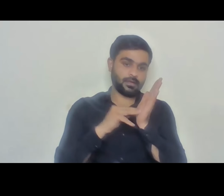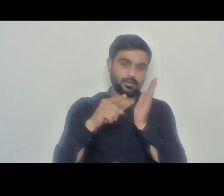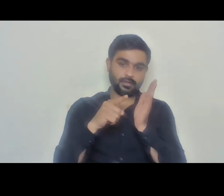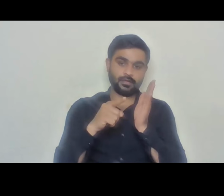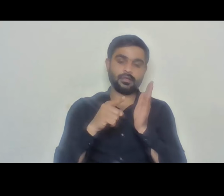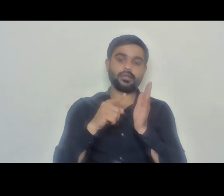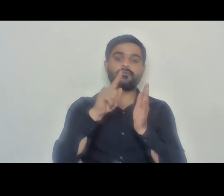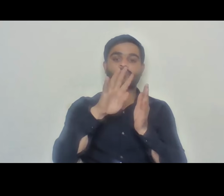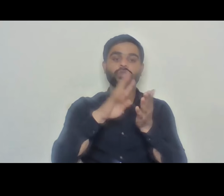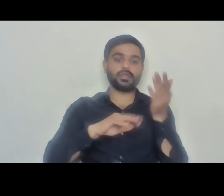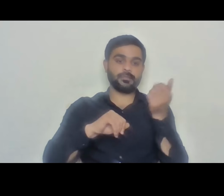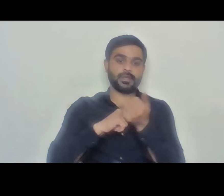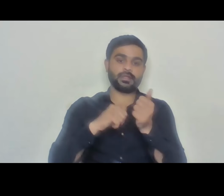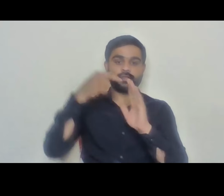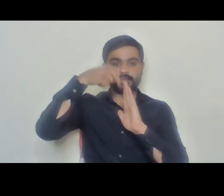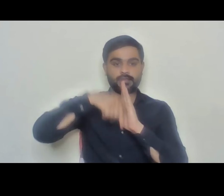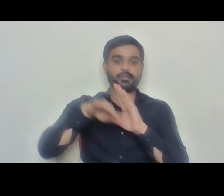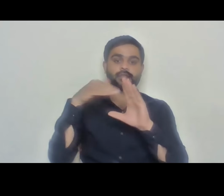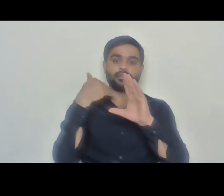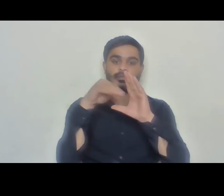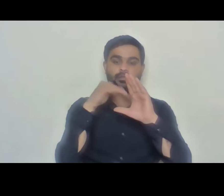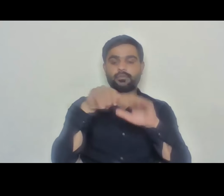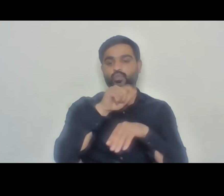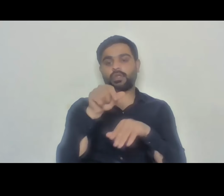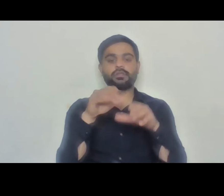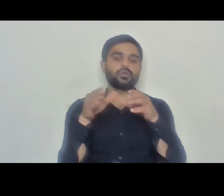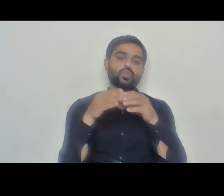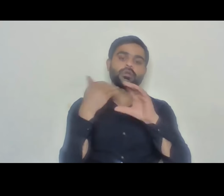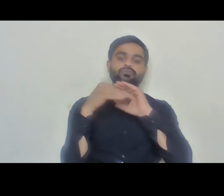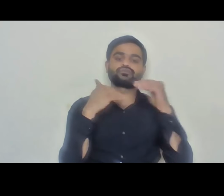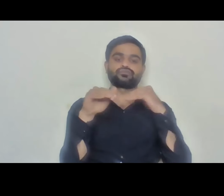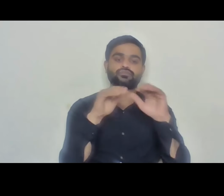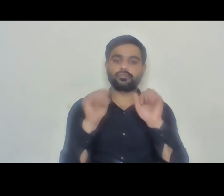of March. Details will be shared via emails and WhatsApp. Thank you.